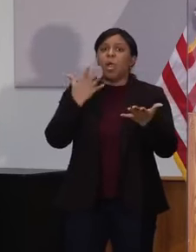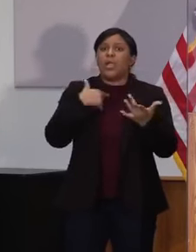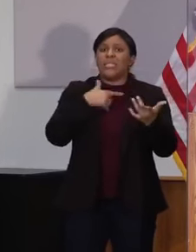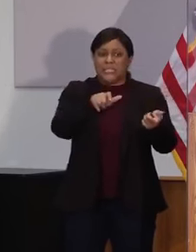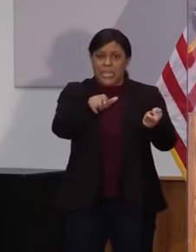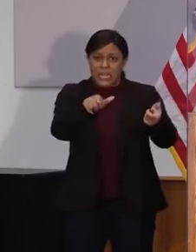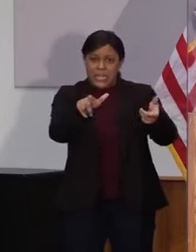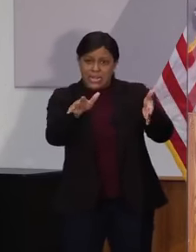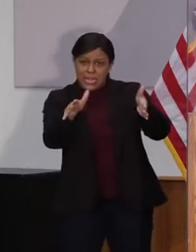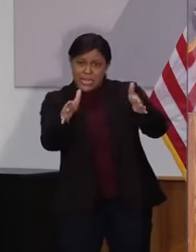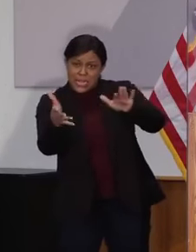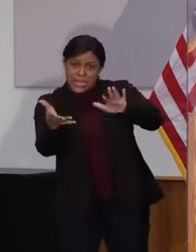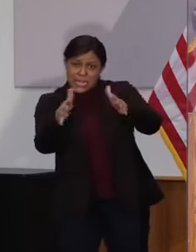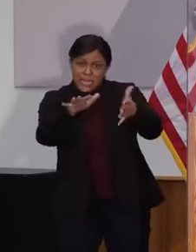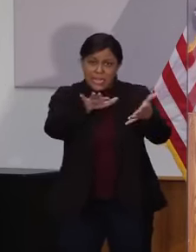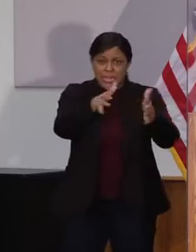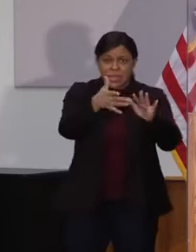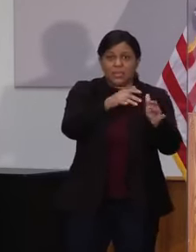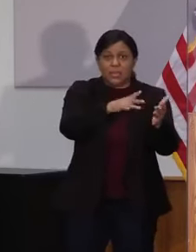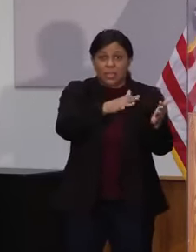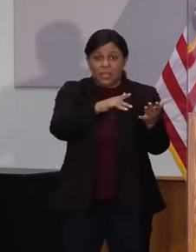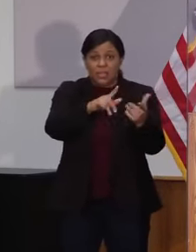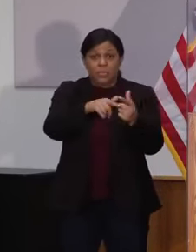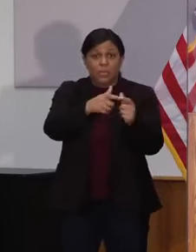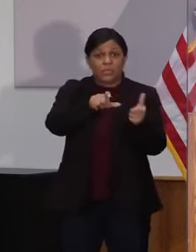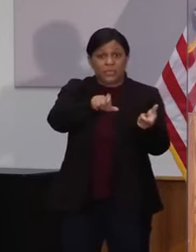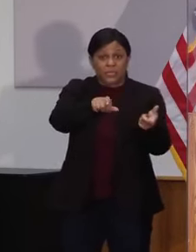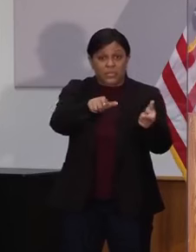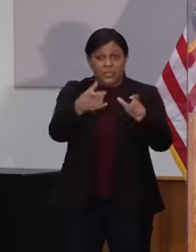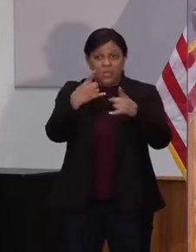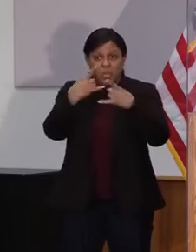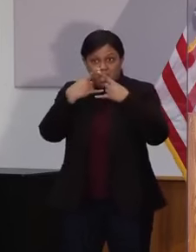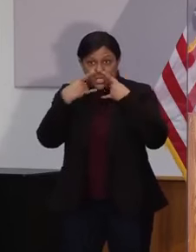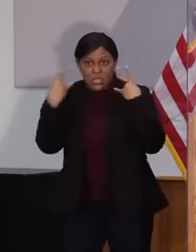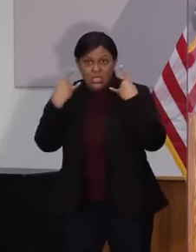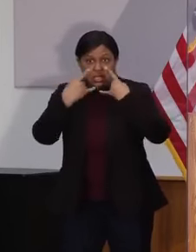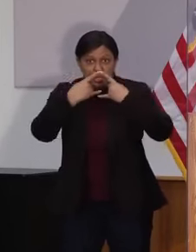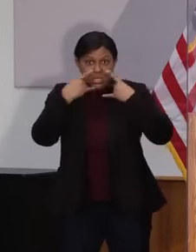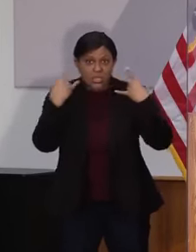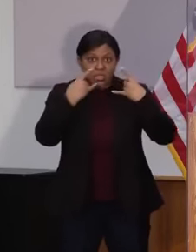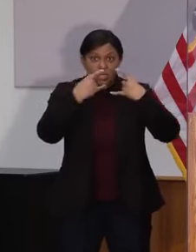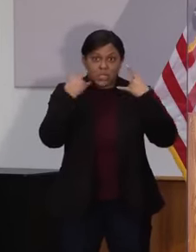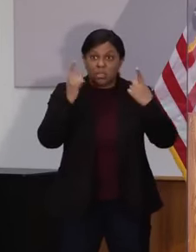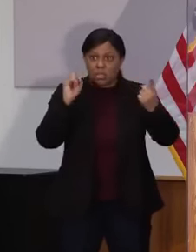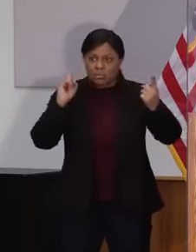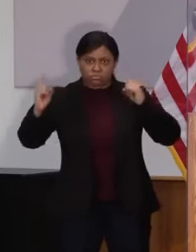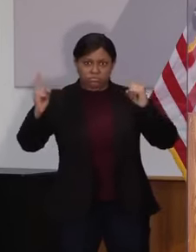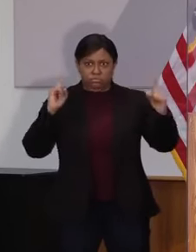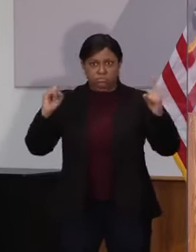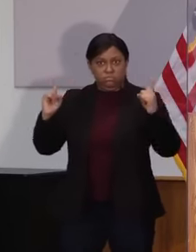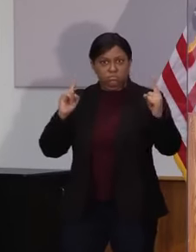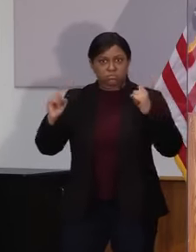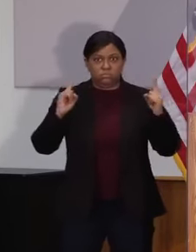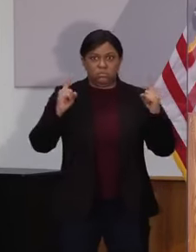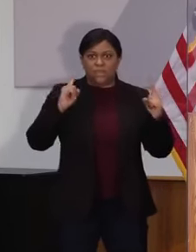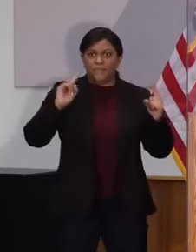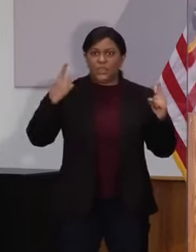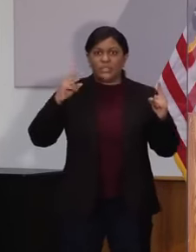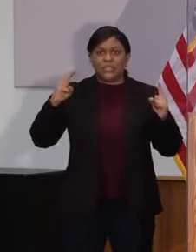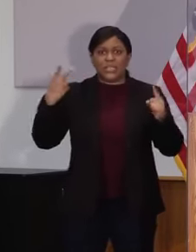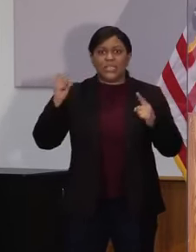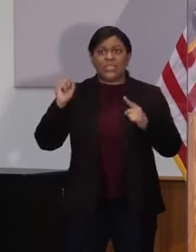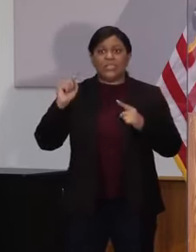folks to up, which you have done, upped wearing masks, we are now, I think, either the first or second state with the highest